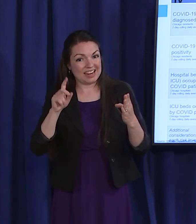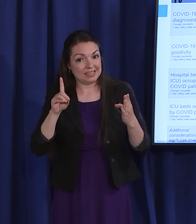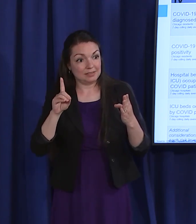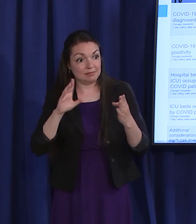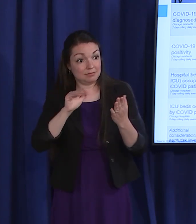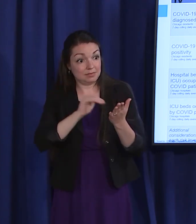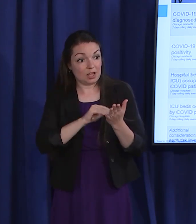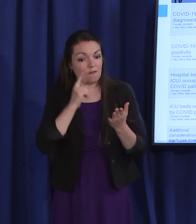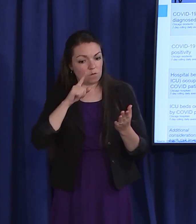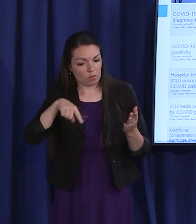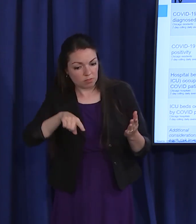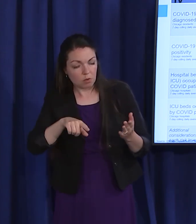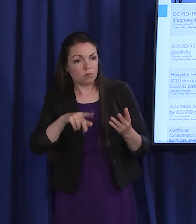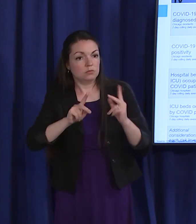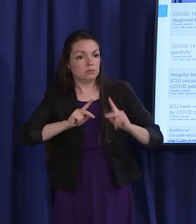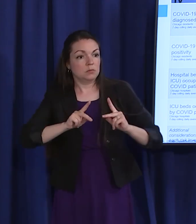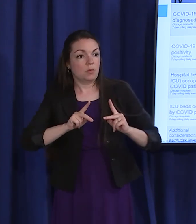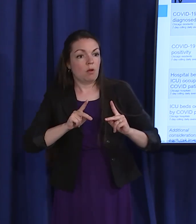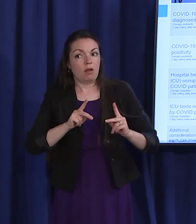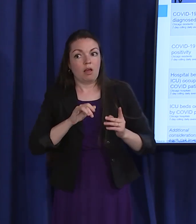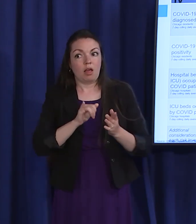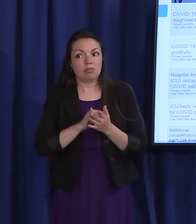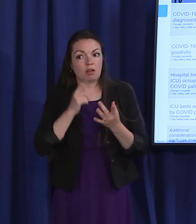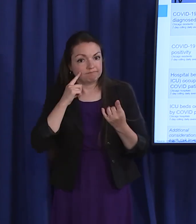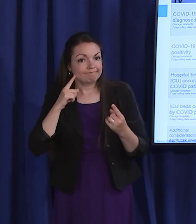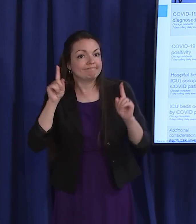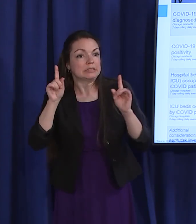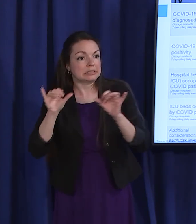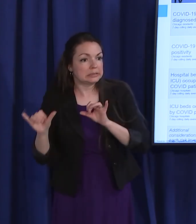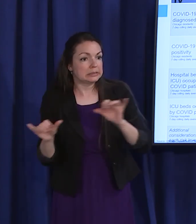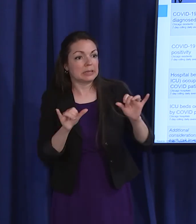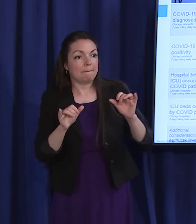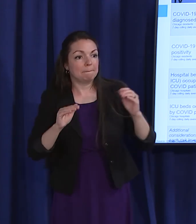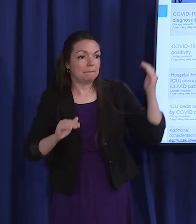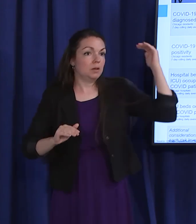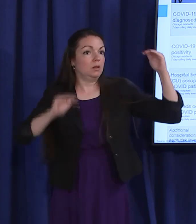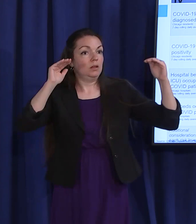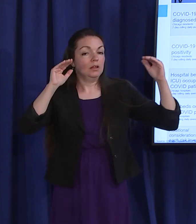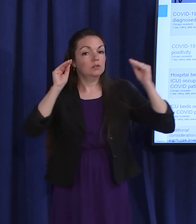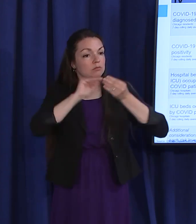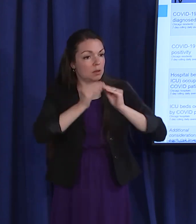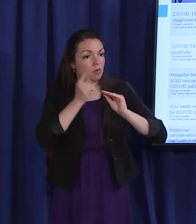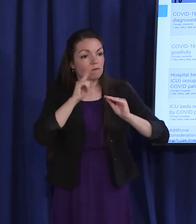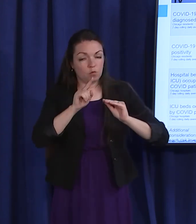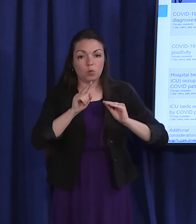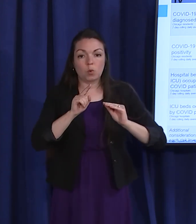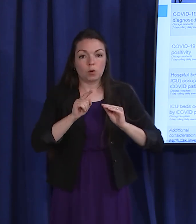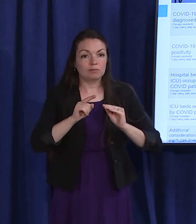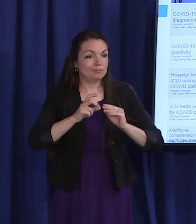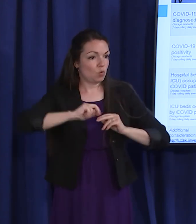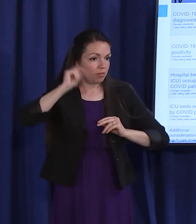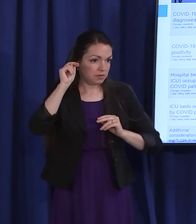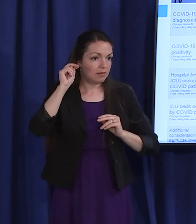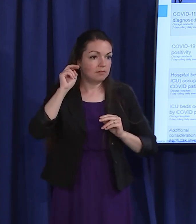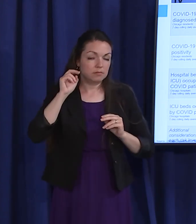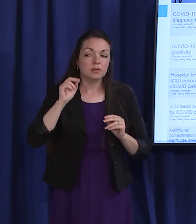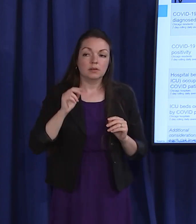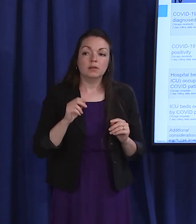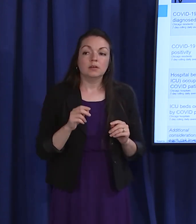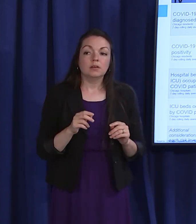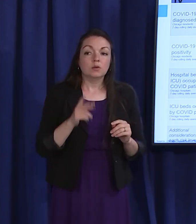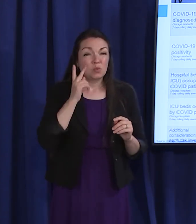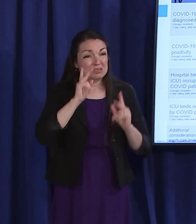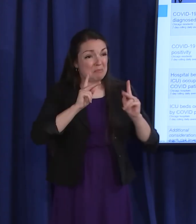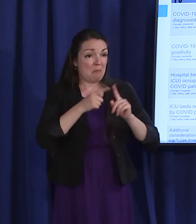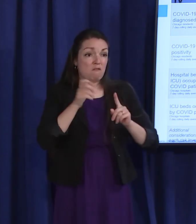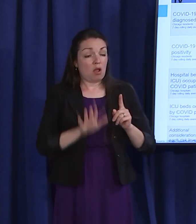that area at that point like as vaccinated as the North Side. And we saw people really, coming from across the city, including from